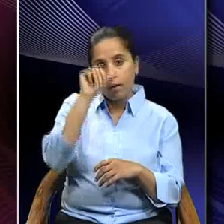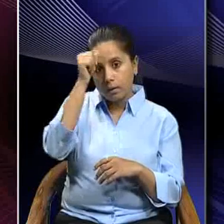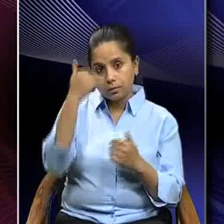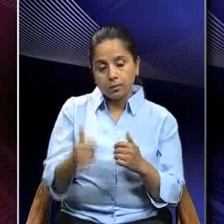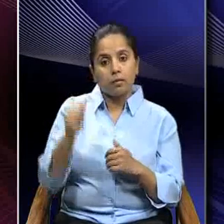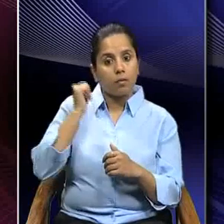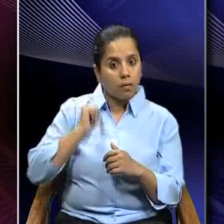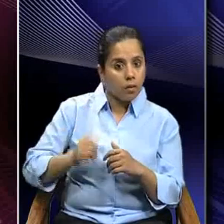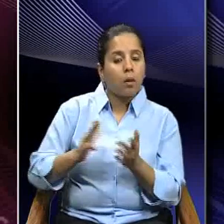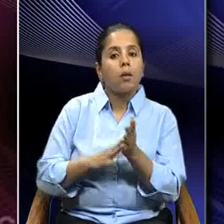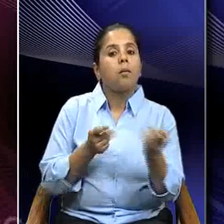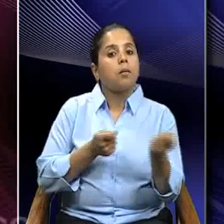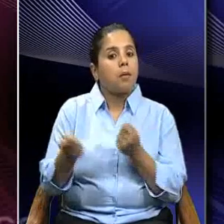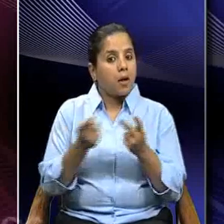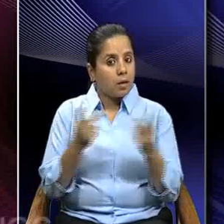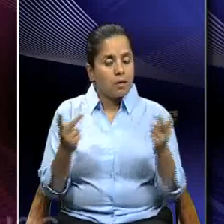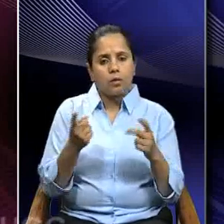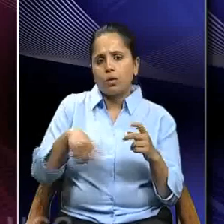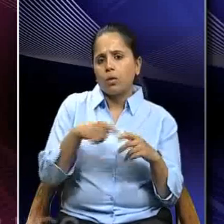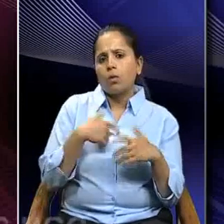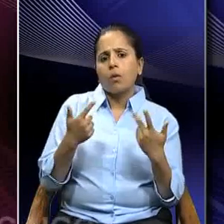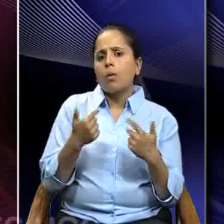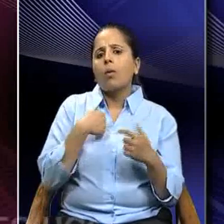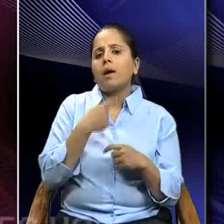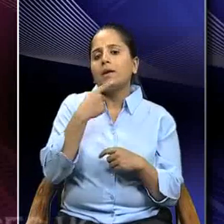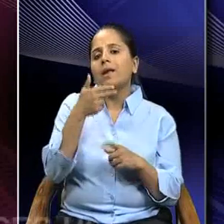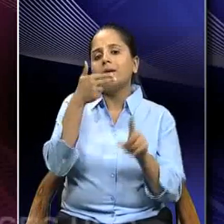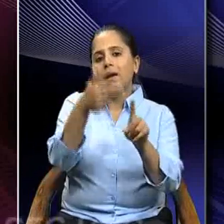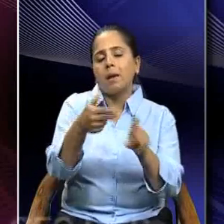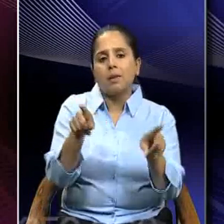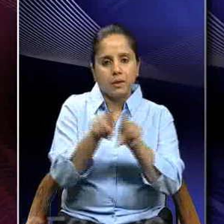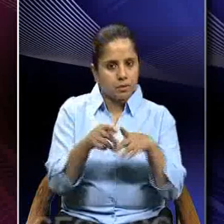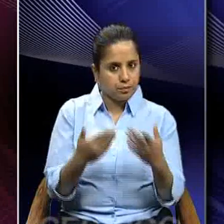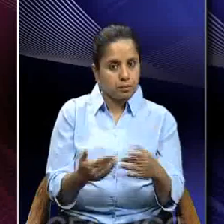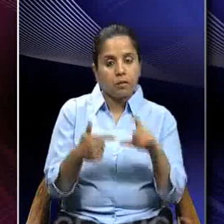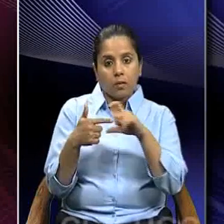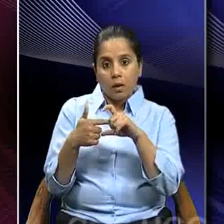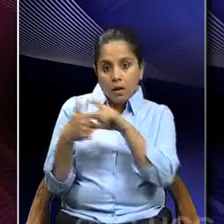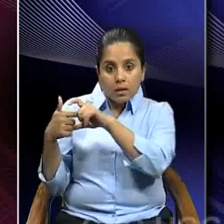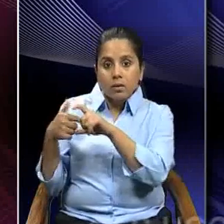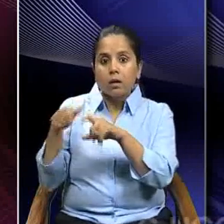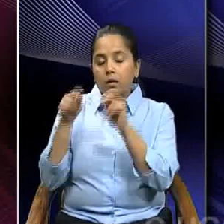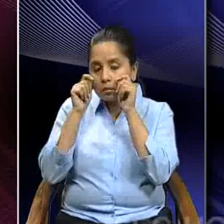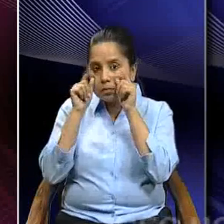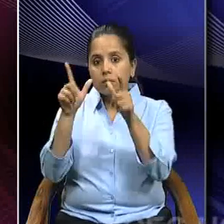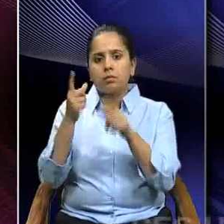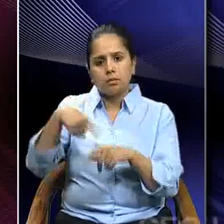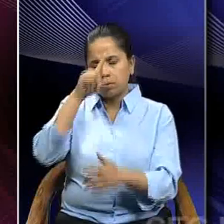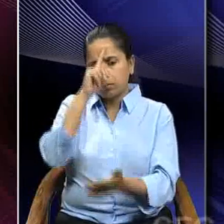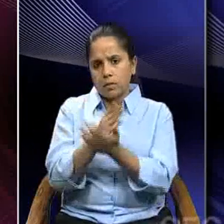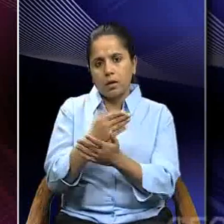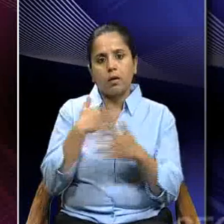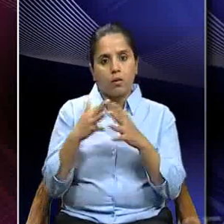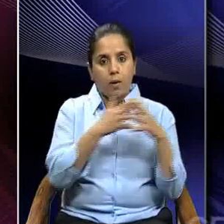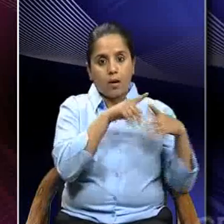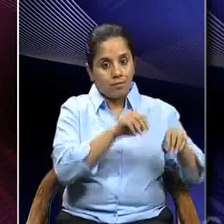style of management, or what we call as the Eastern Awakening. We believe into the Western